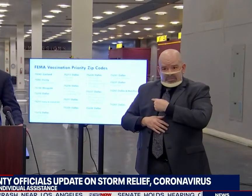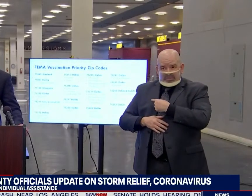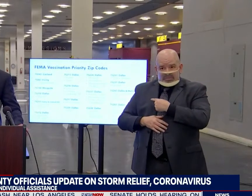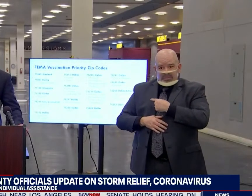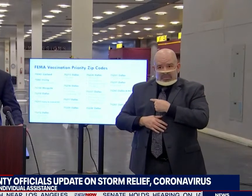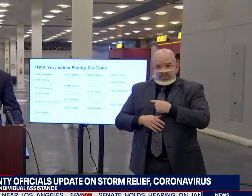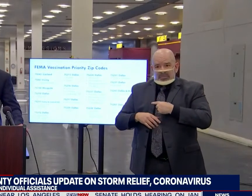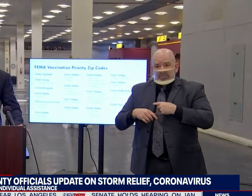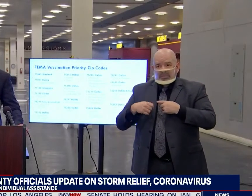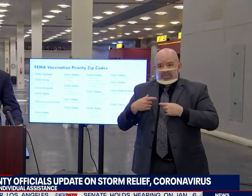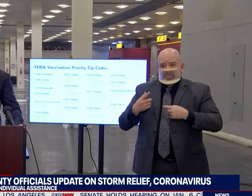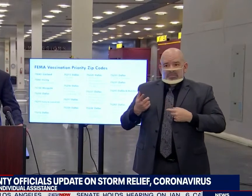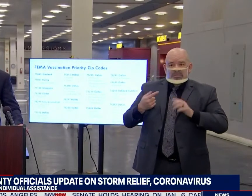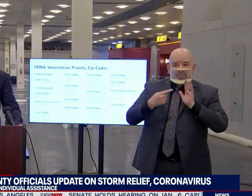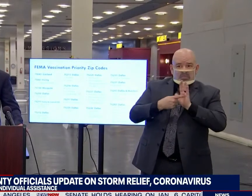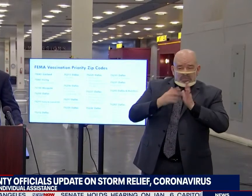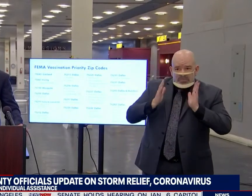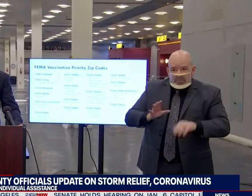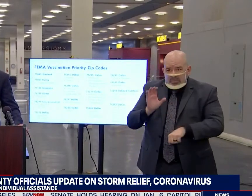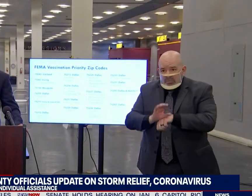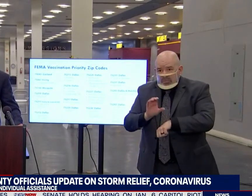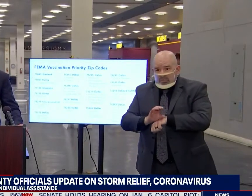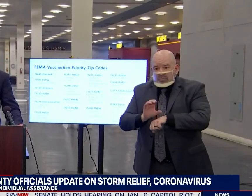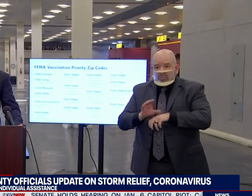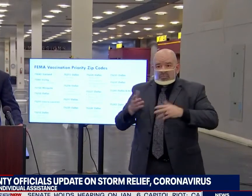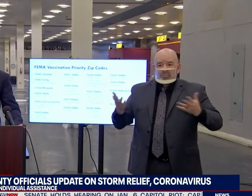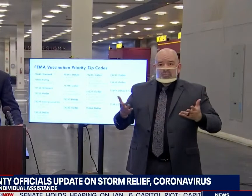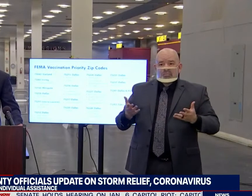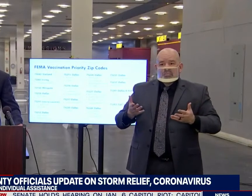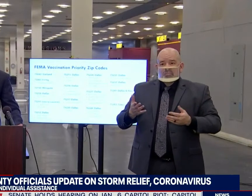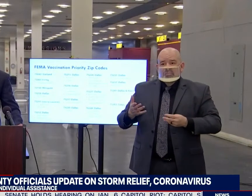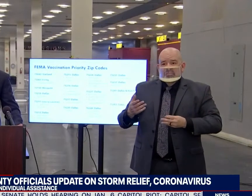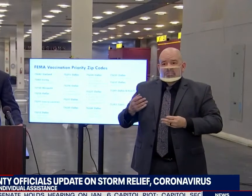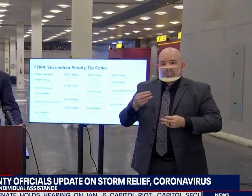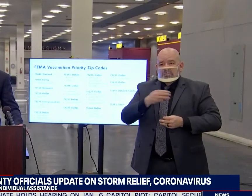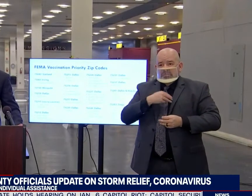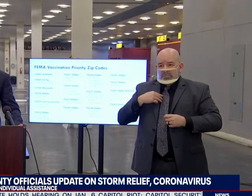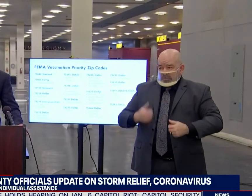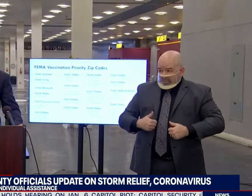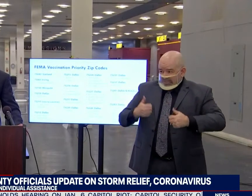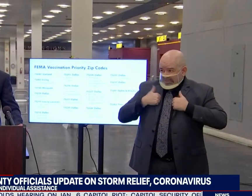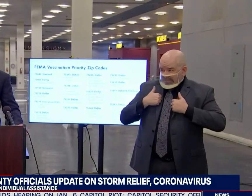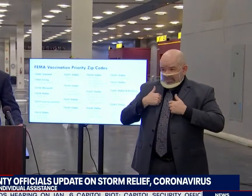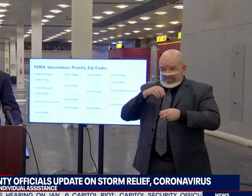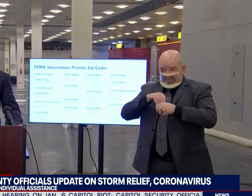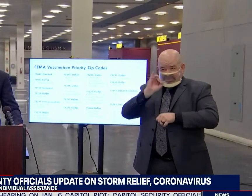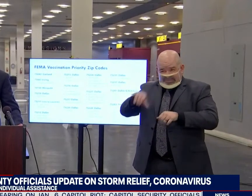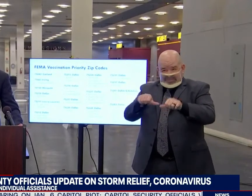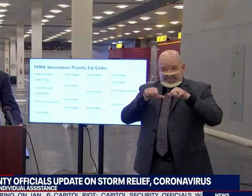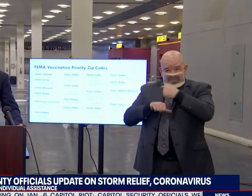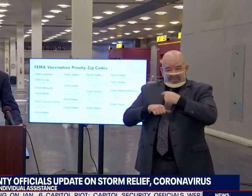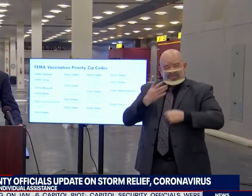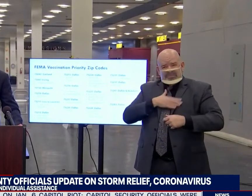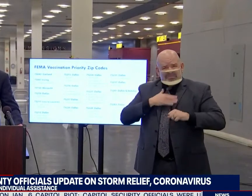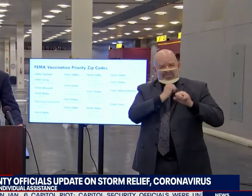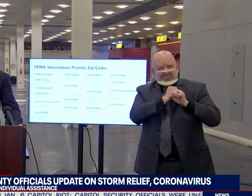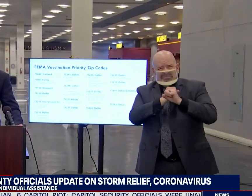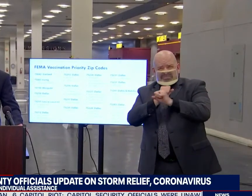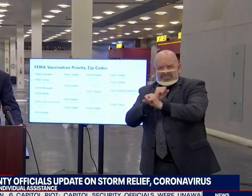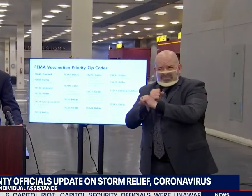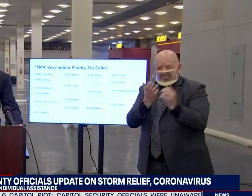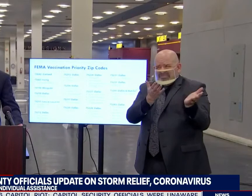if you represent one of those neighborhoods, get people signed up. You know, we can put them on a bus and register them on their way up here.